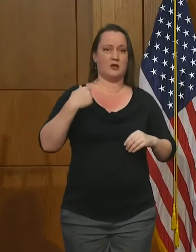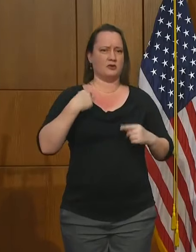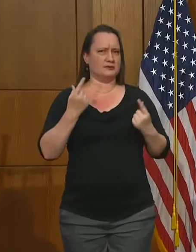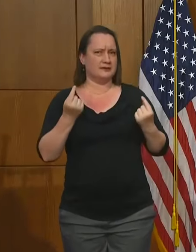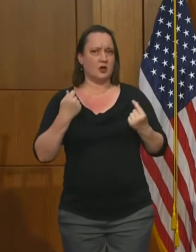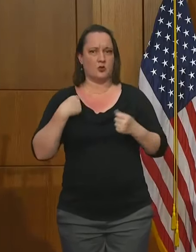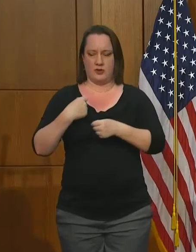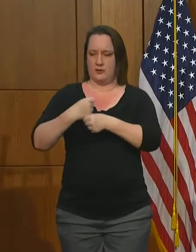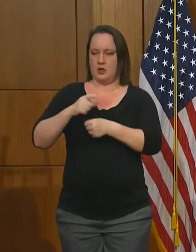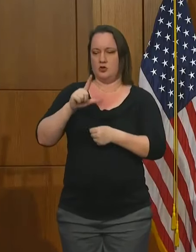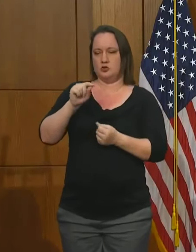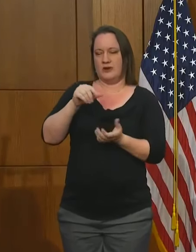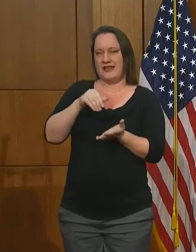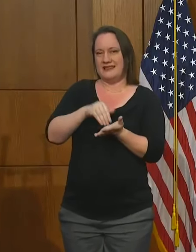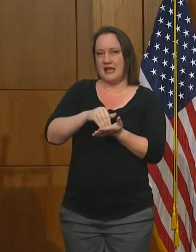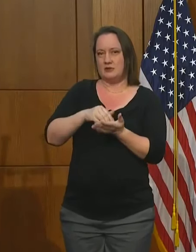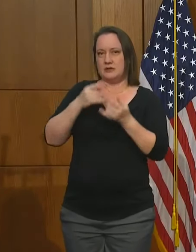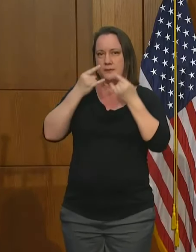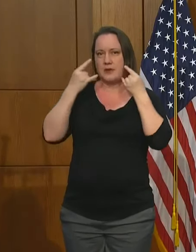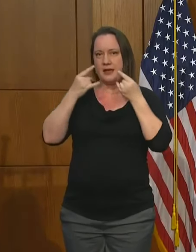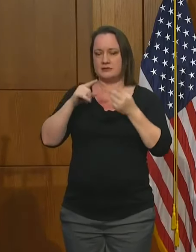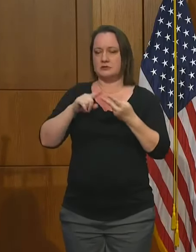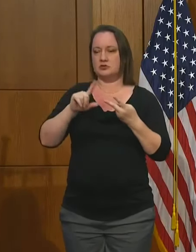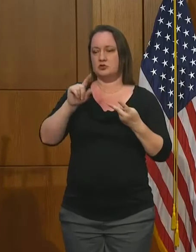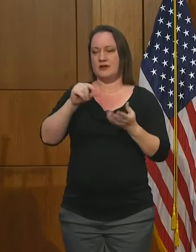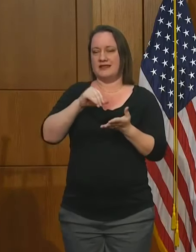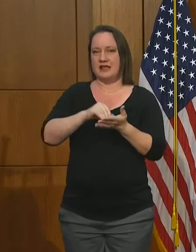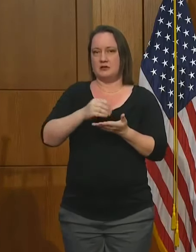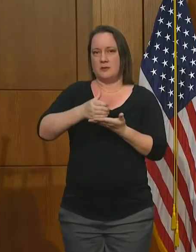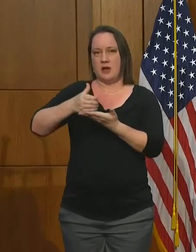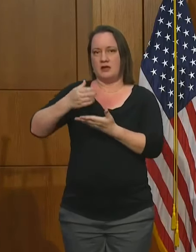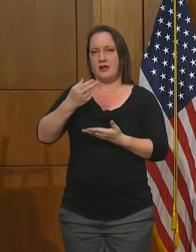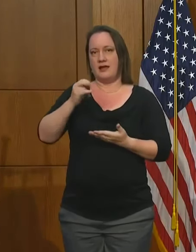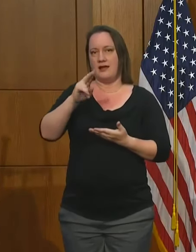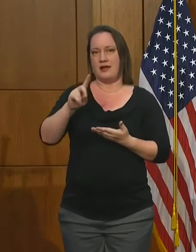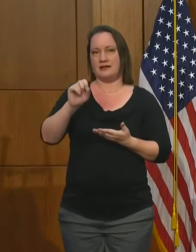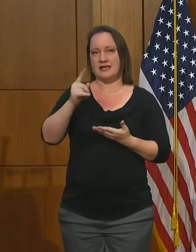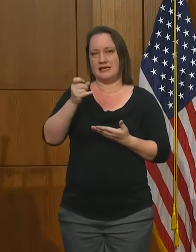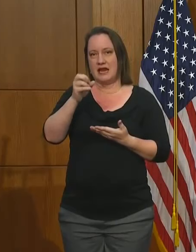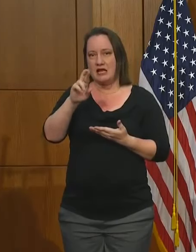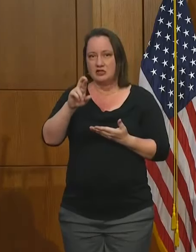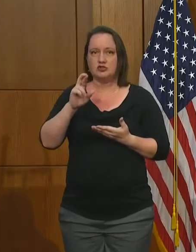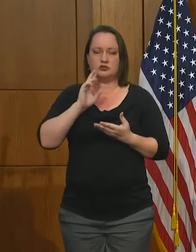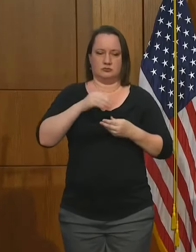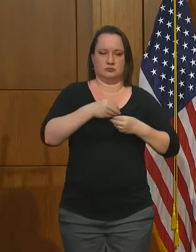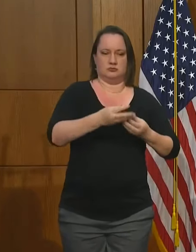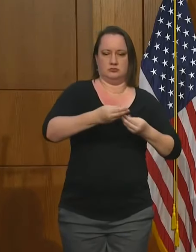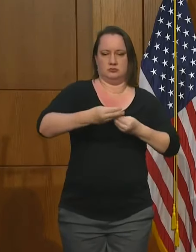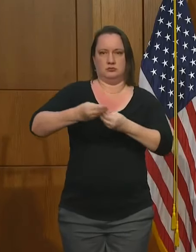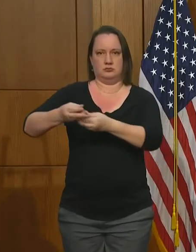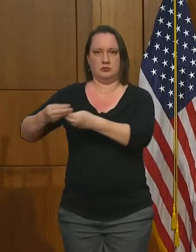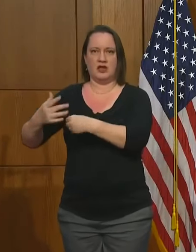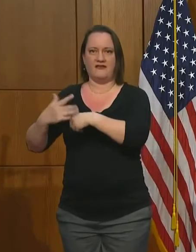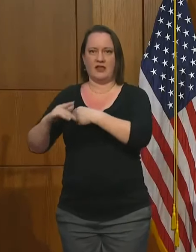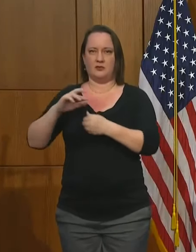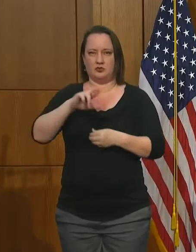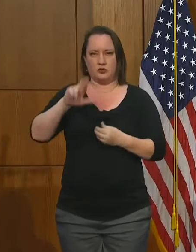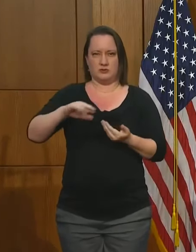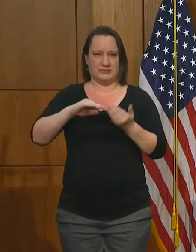masks, 20,000 bottles of hand sanitizer available to Richmond City for distribution to its